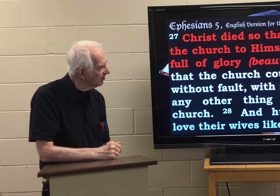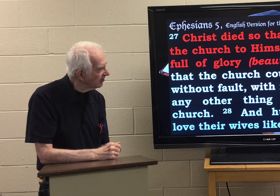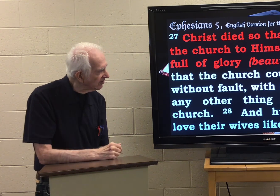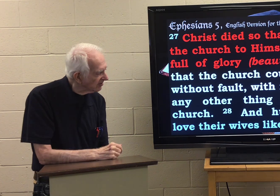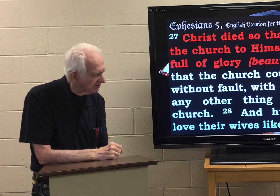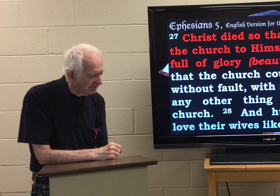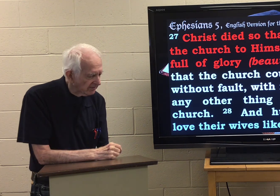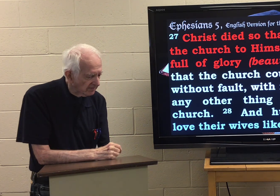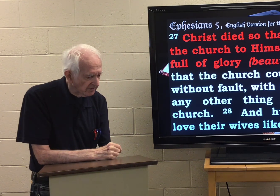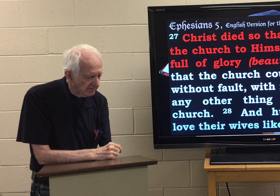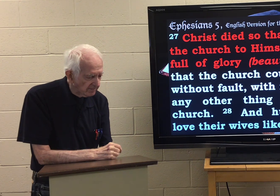Wow.